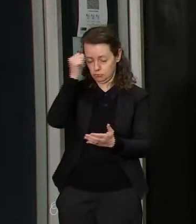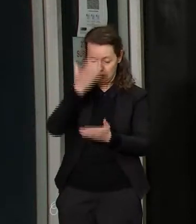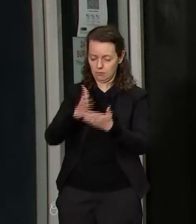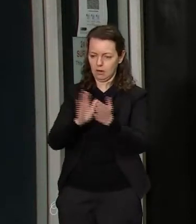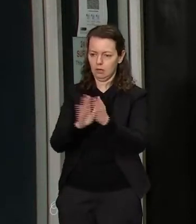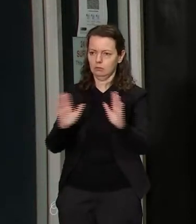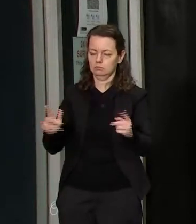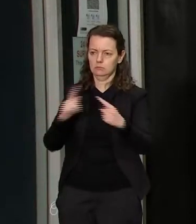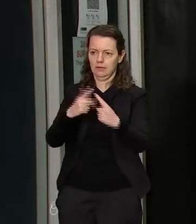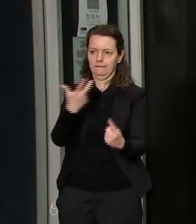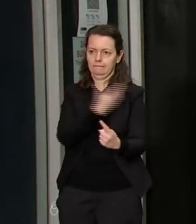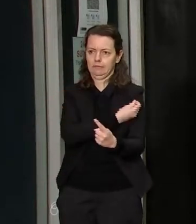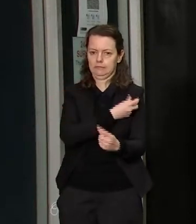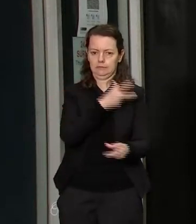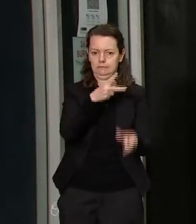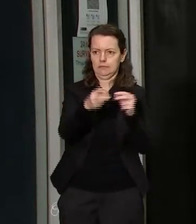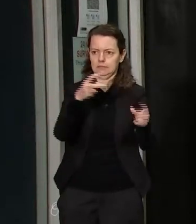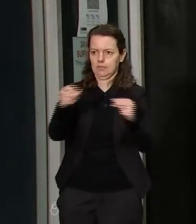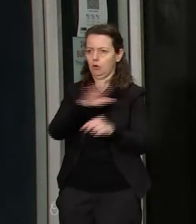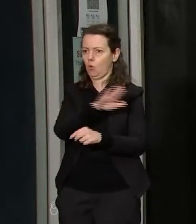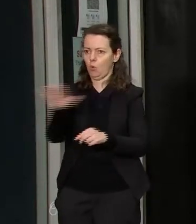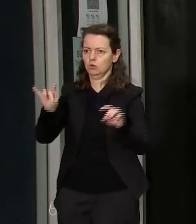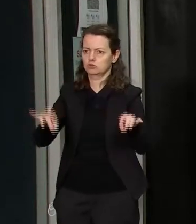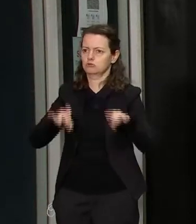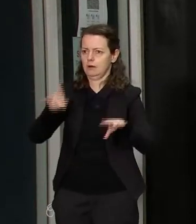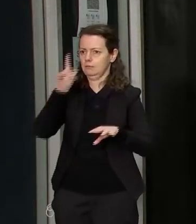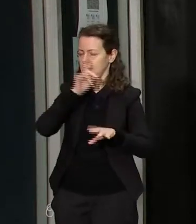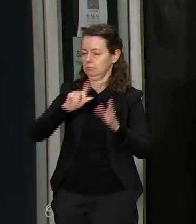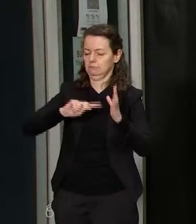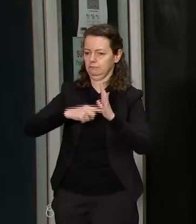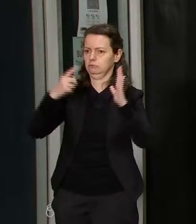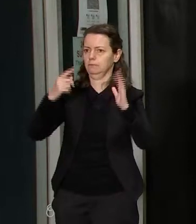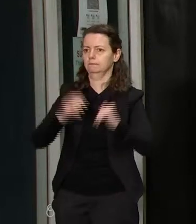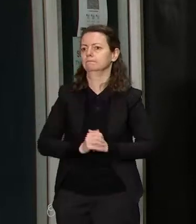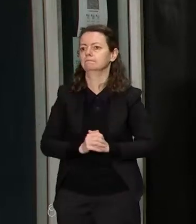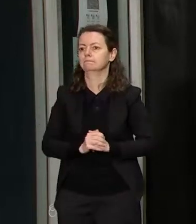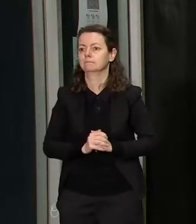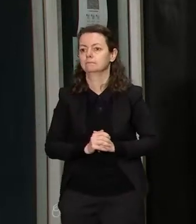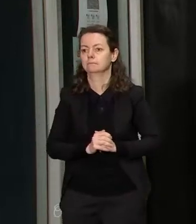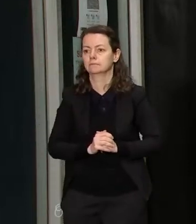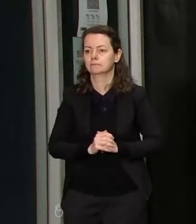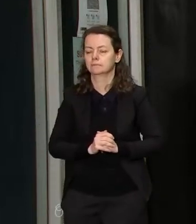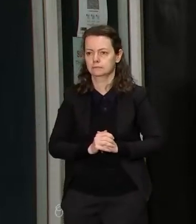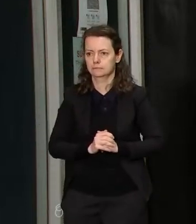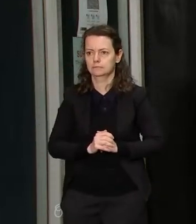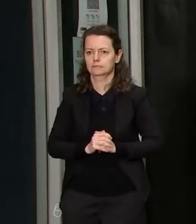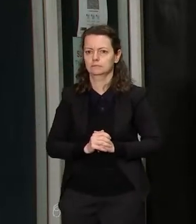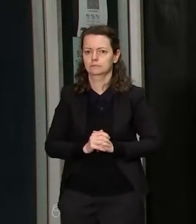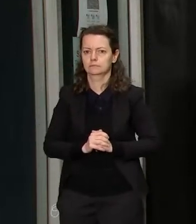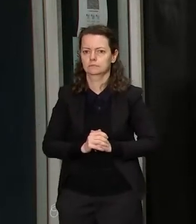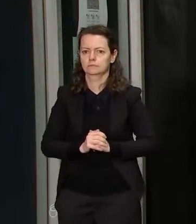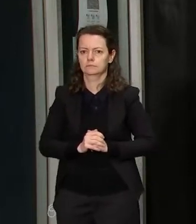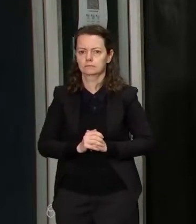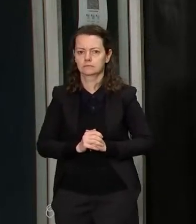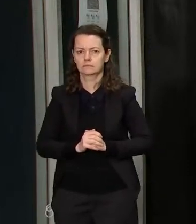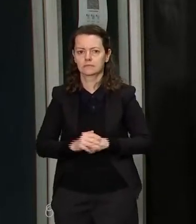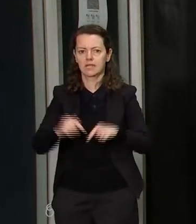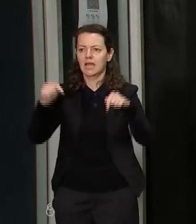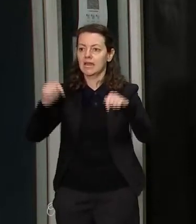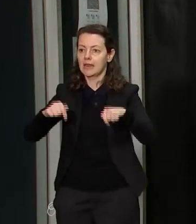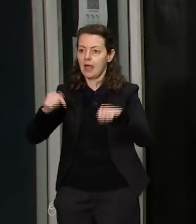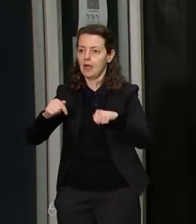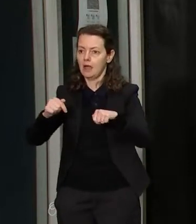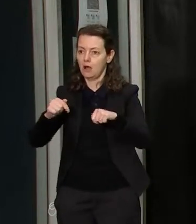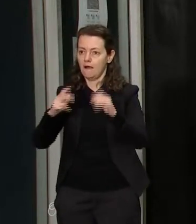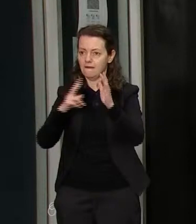this is vaccinating our citizens. It is as simple as that. Now, right now, we've got Victorians vaccinated, about 2